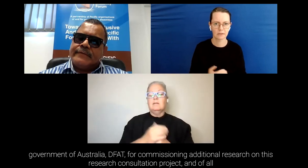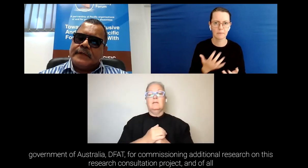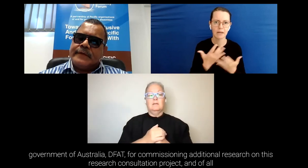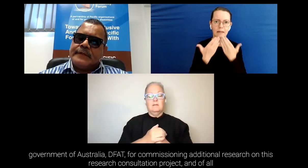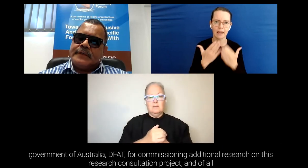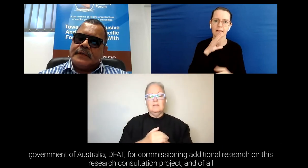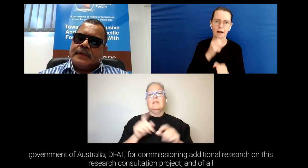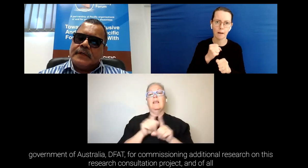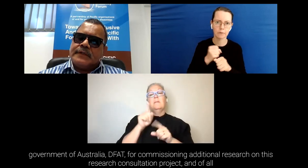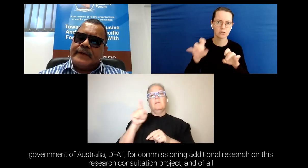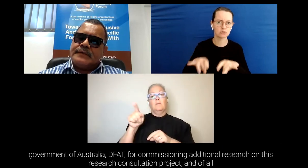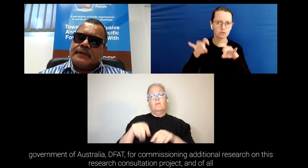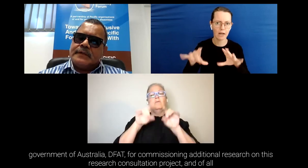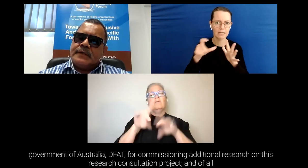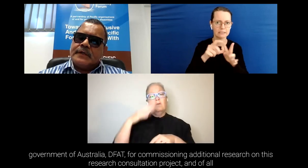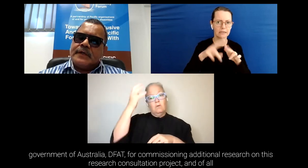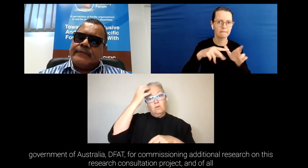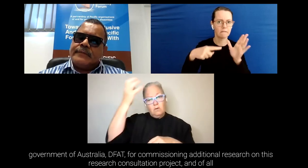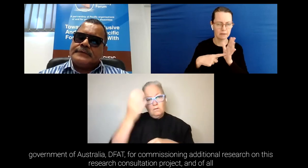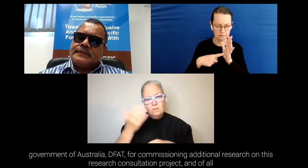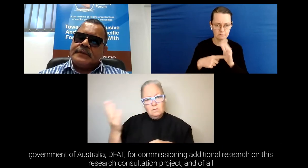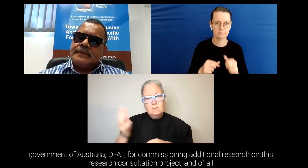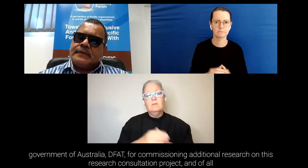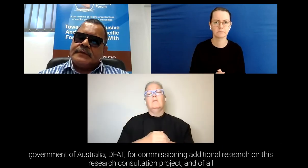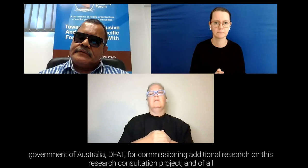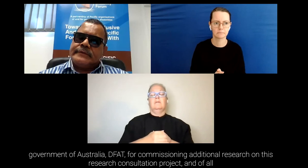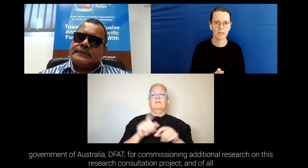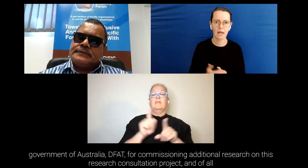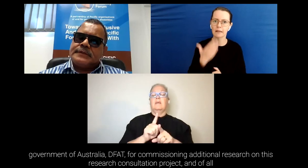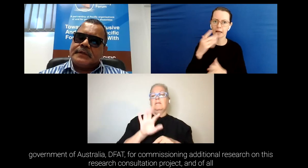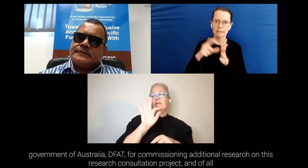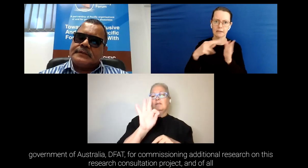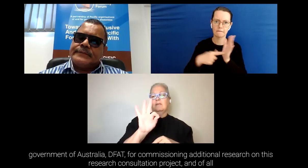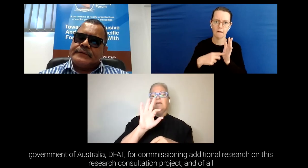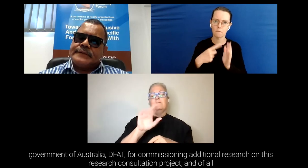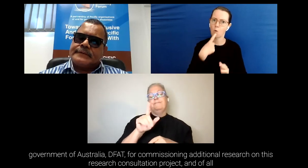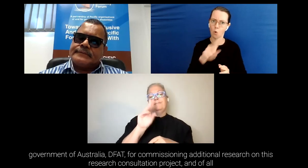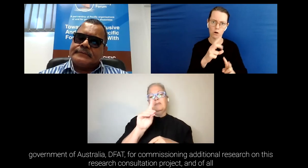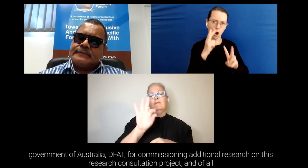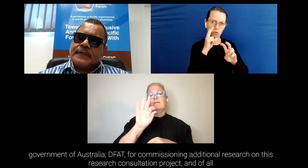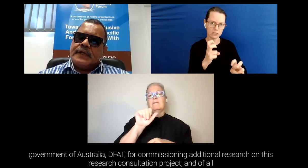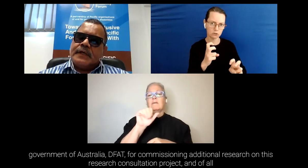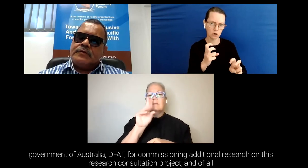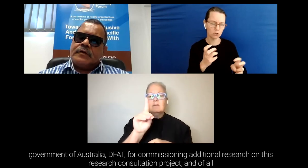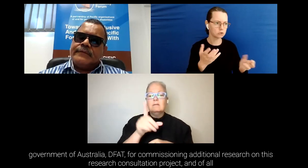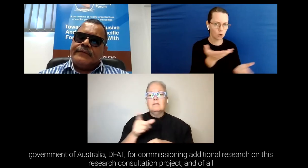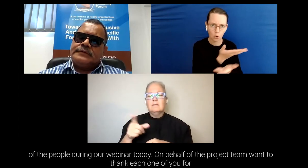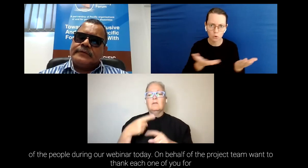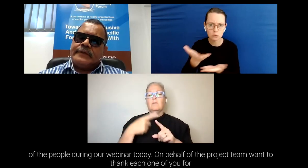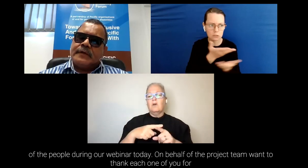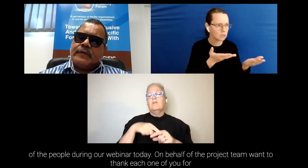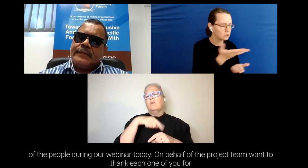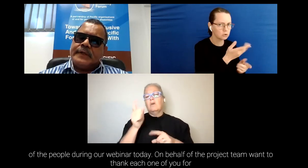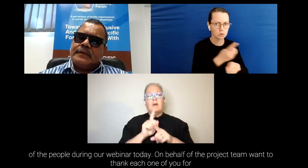through DFAT, for commissioning this research consultation project, and to all of you